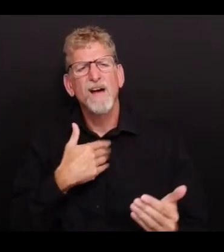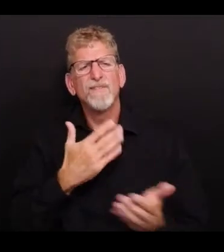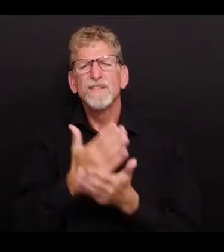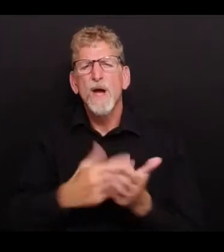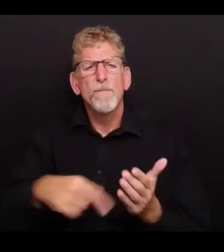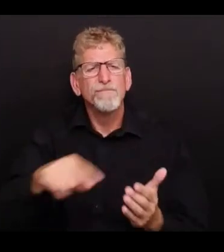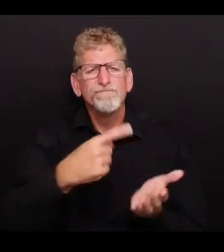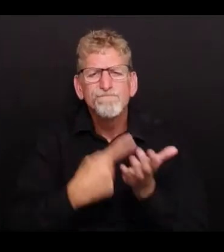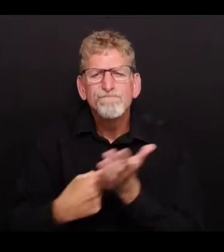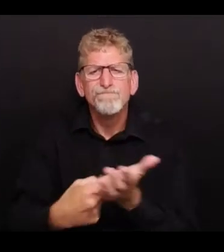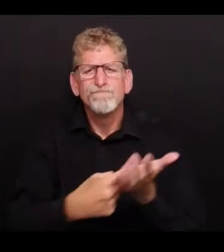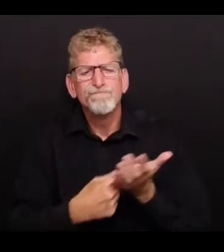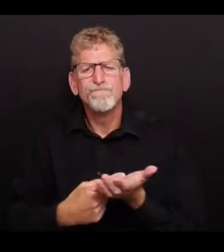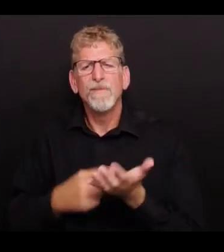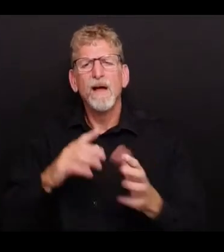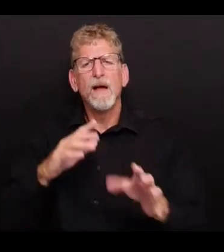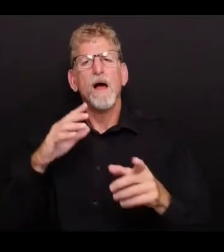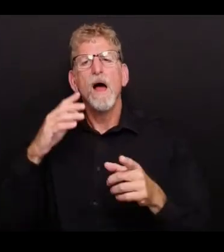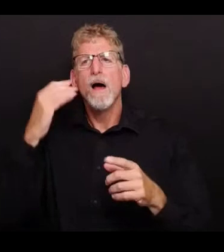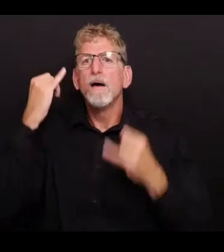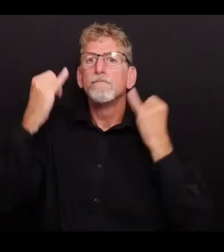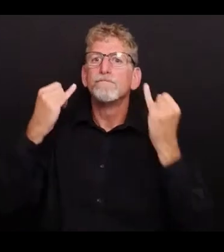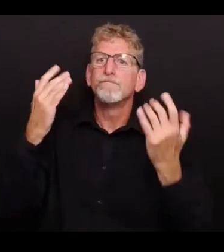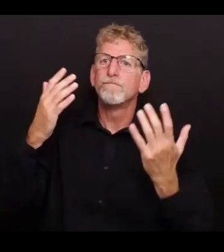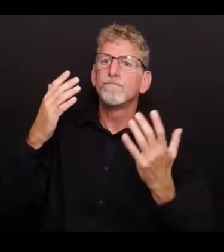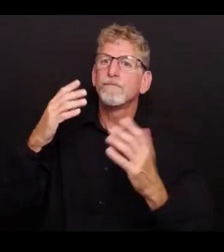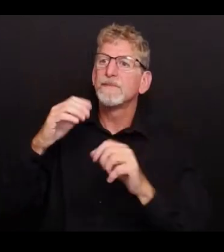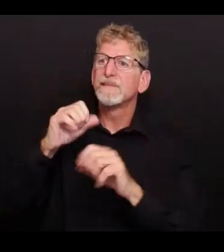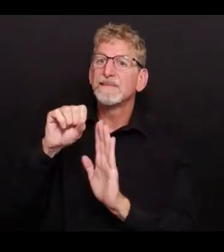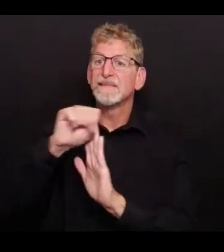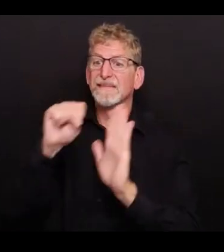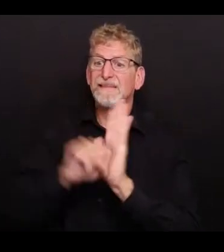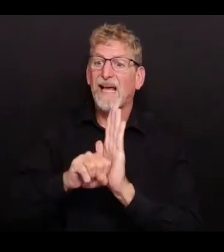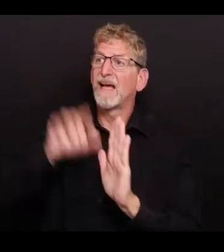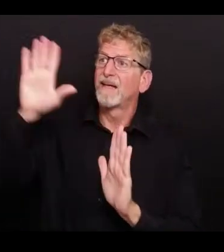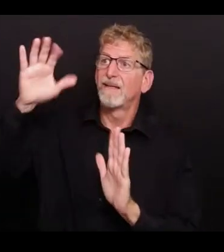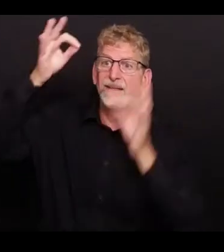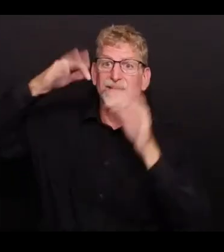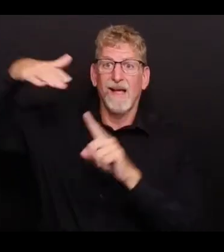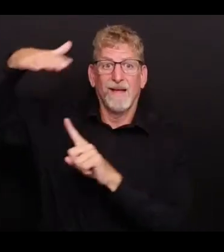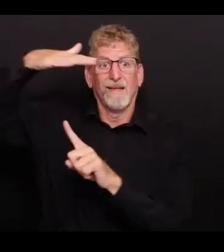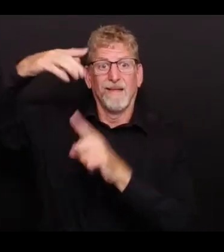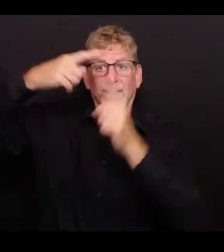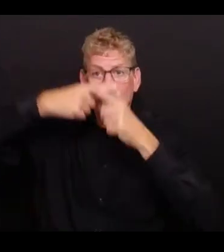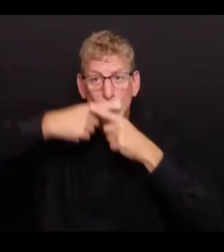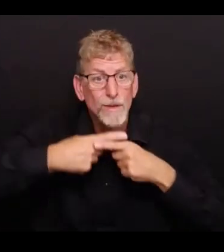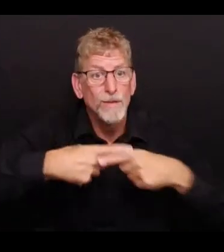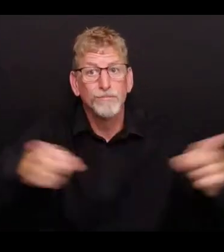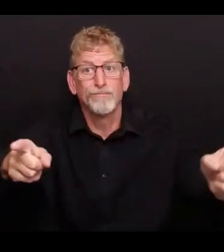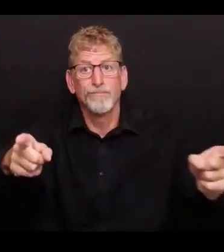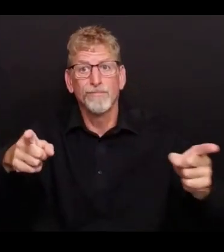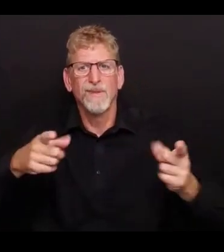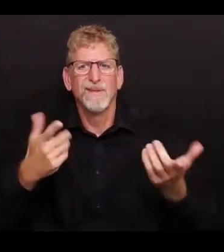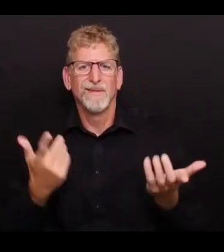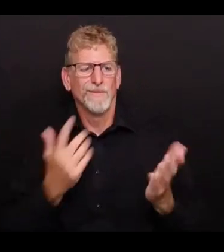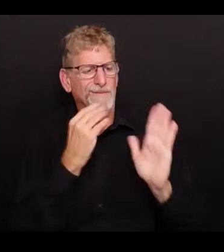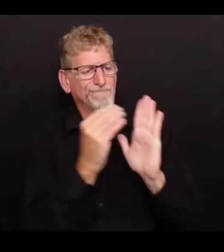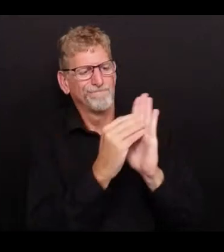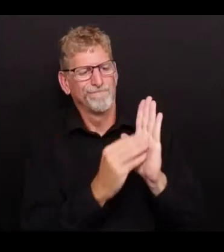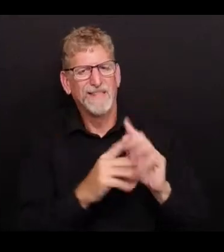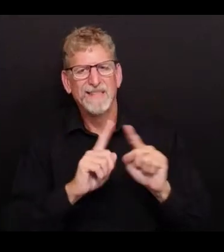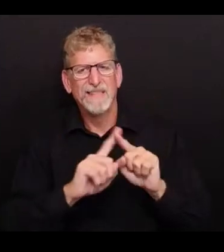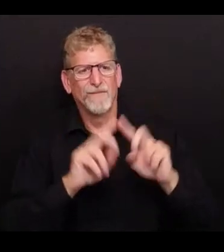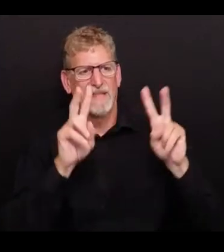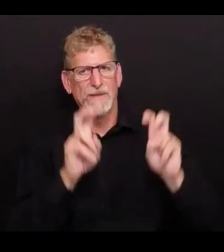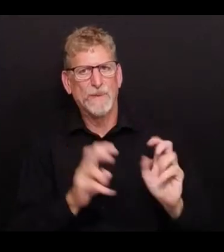of a statewide approach to that certainly would be on the list of issues that we would, we from the health department's